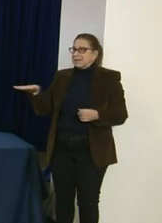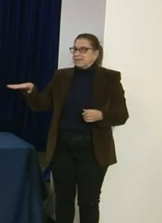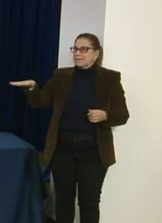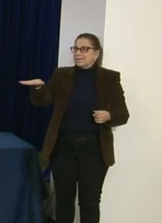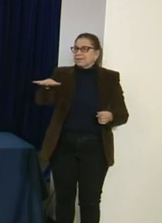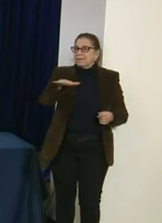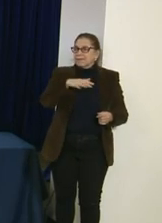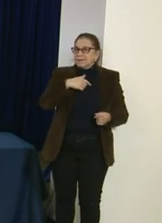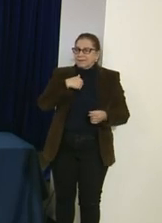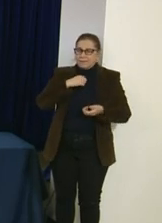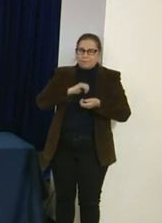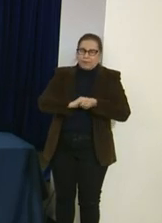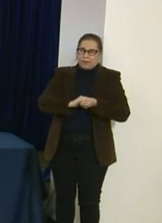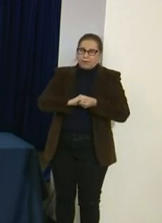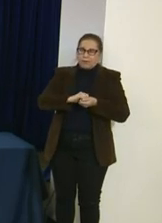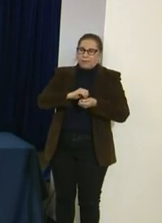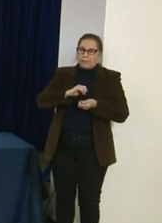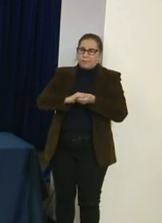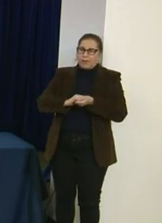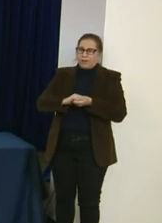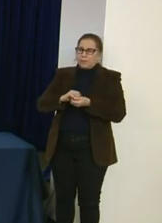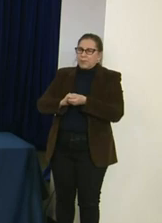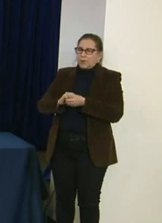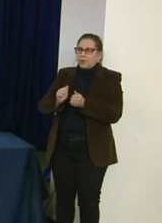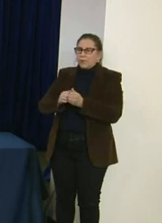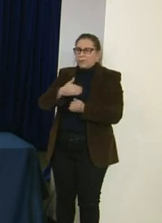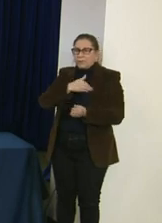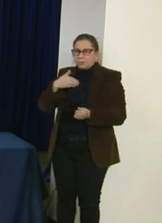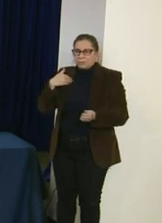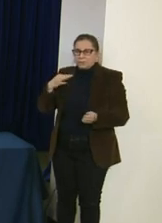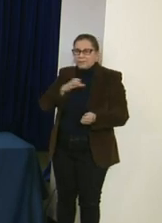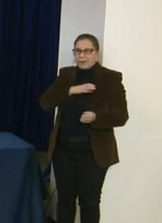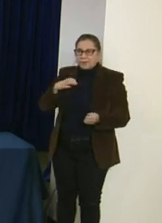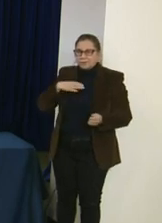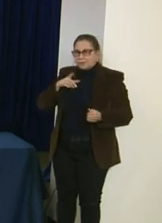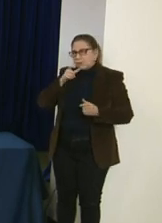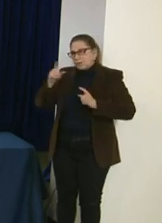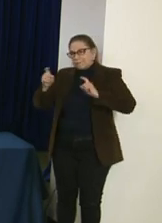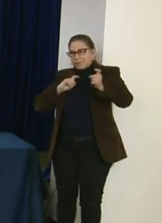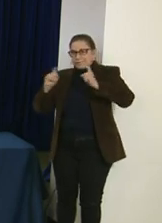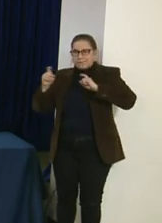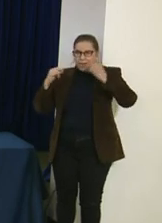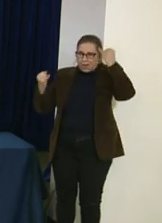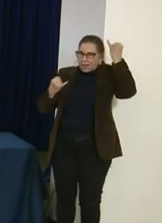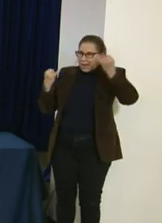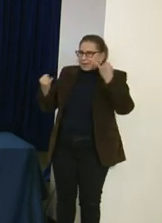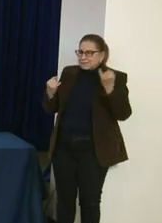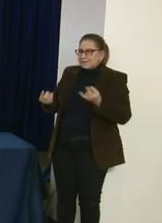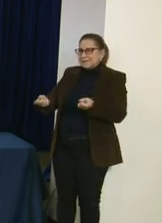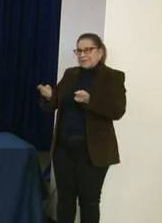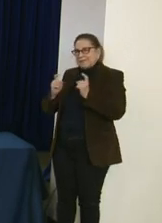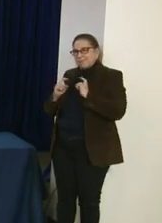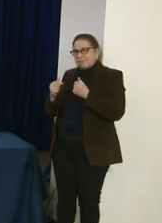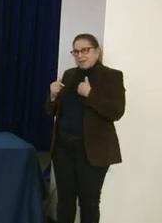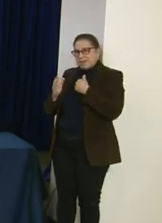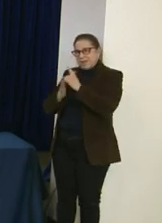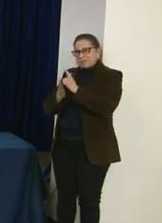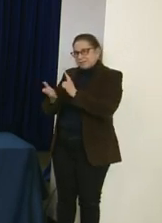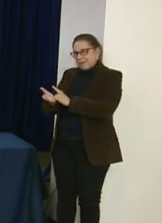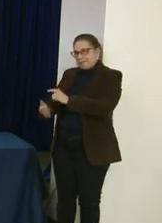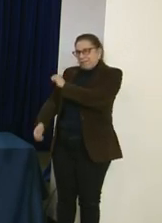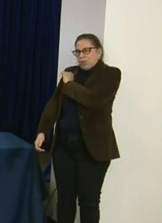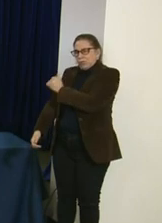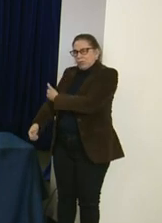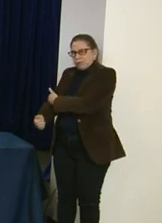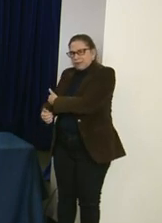us ideas, making sure we have the legislative authority that we need, and have and keeping in